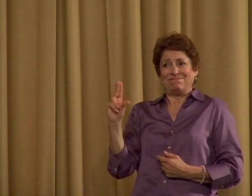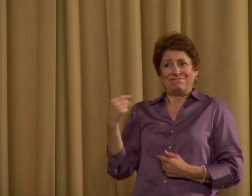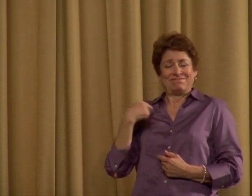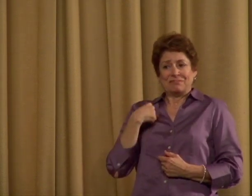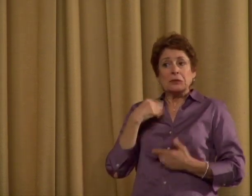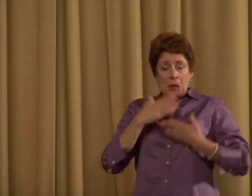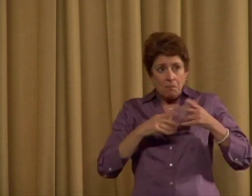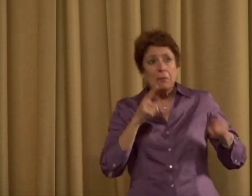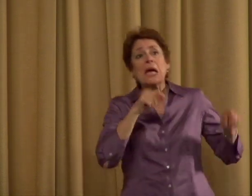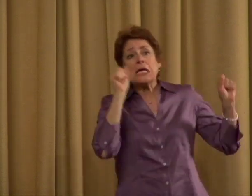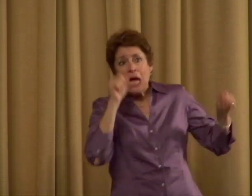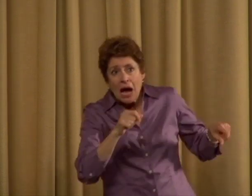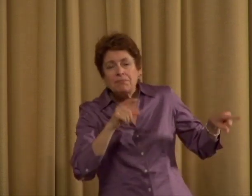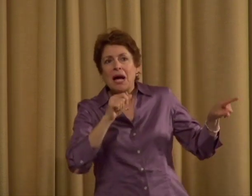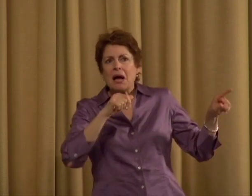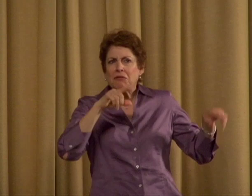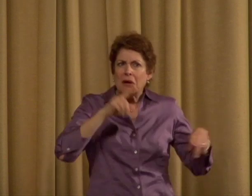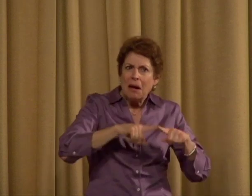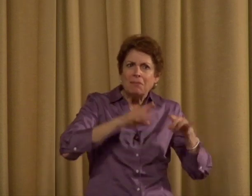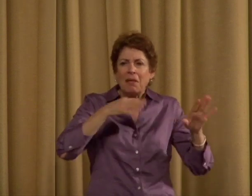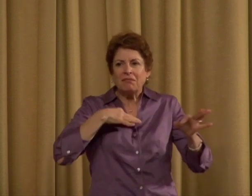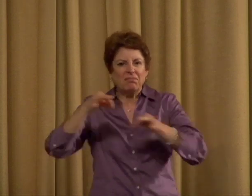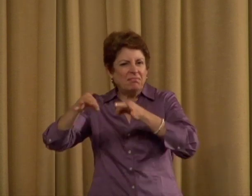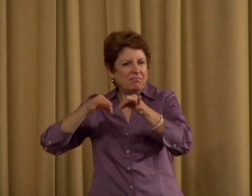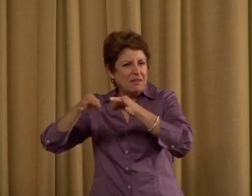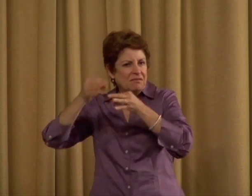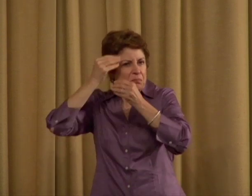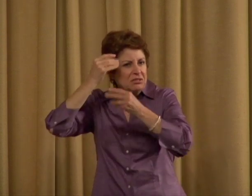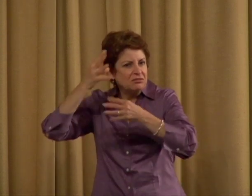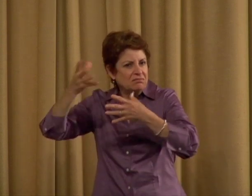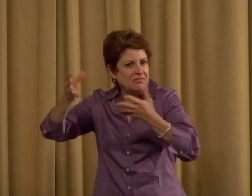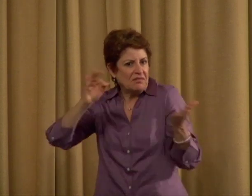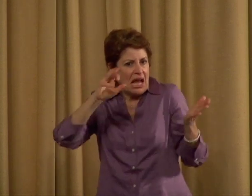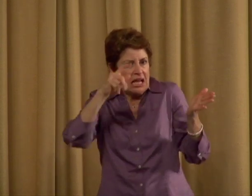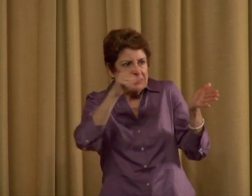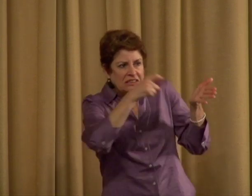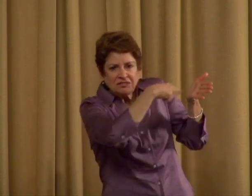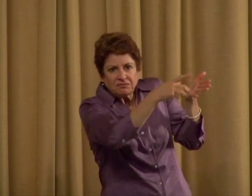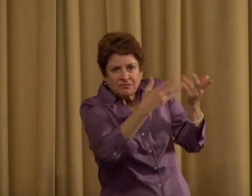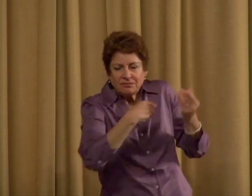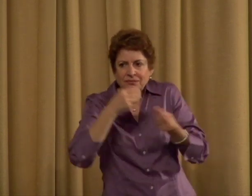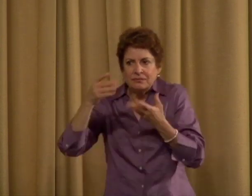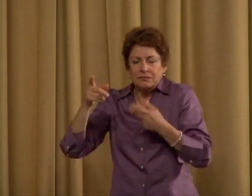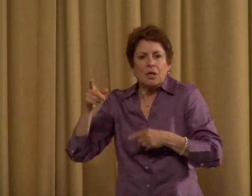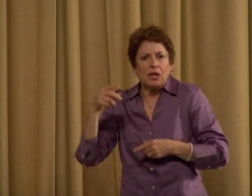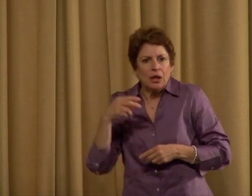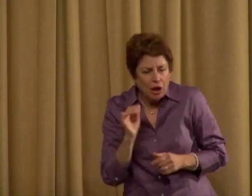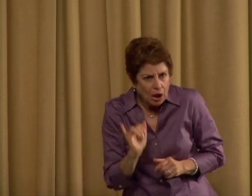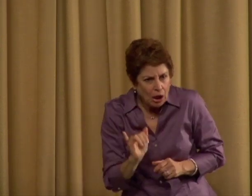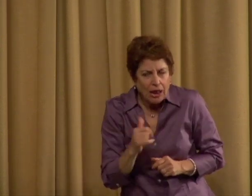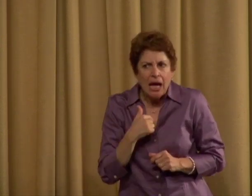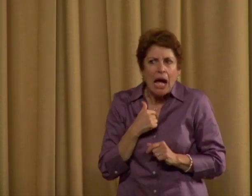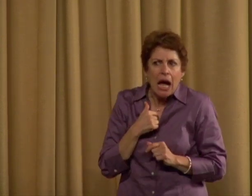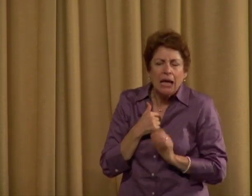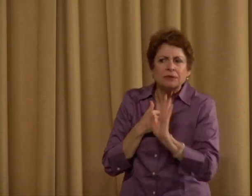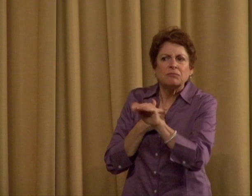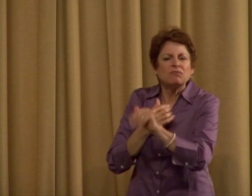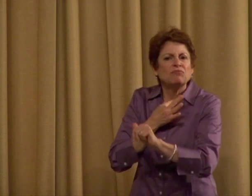said, no, I don't, but I can, sometimes I explain the kind of information about what that's about, lip reading, what it